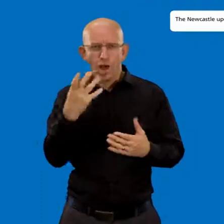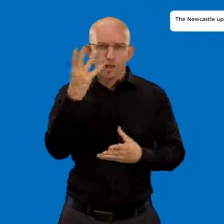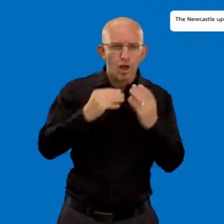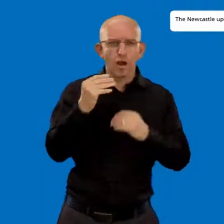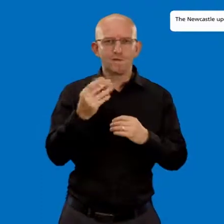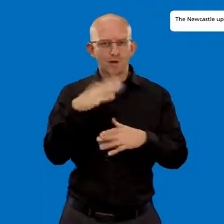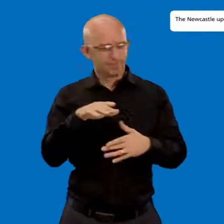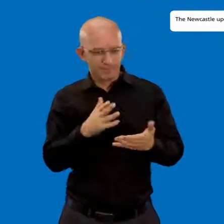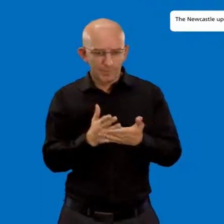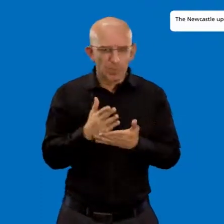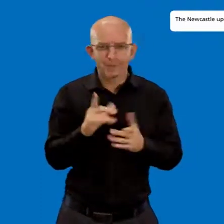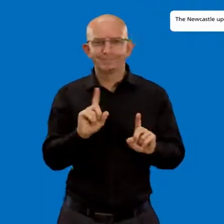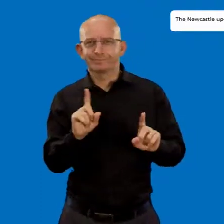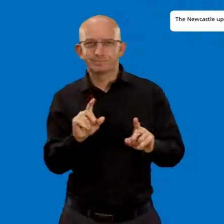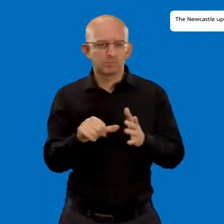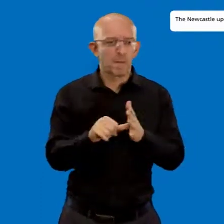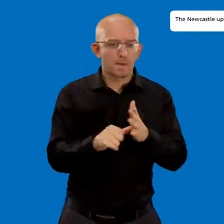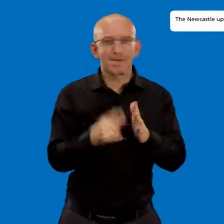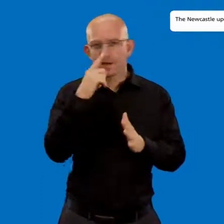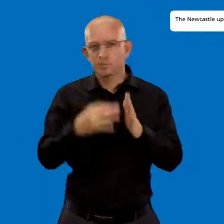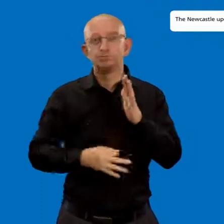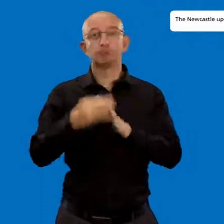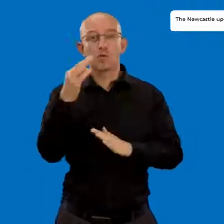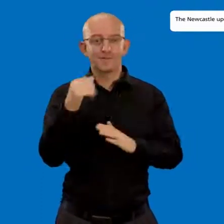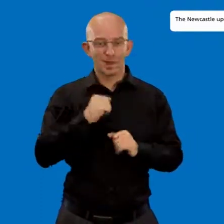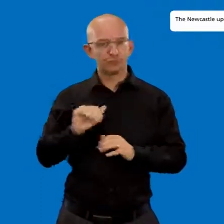experience how to improve our services to other people.